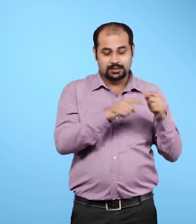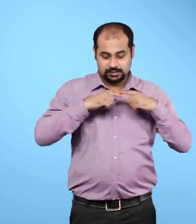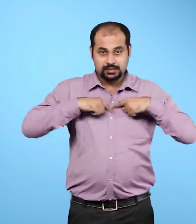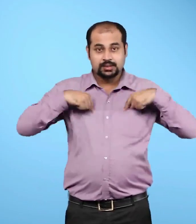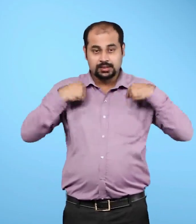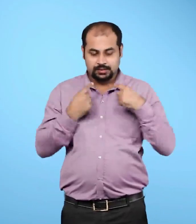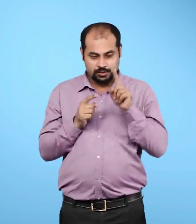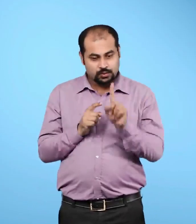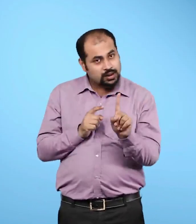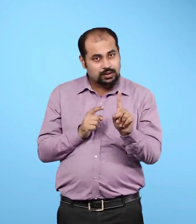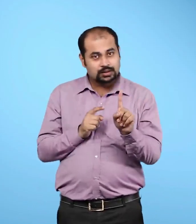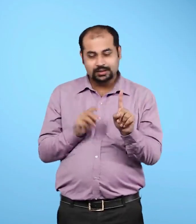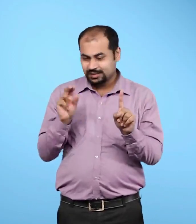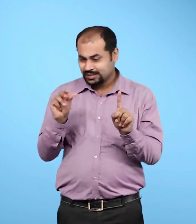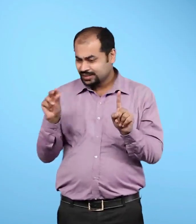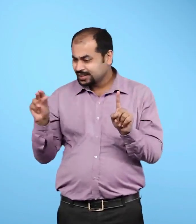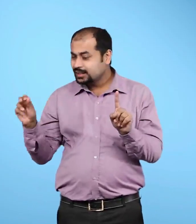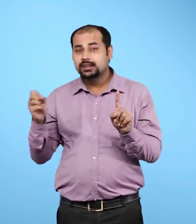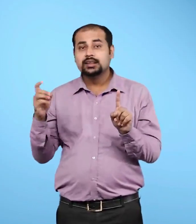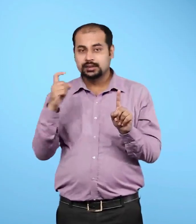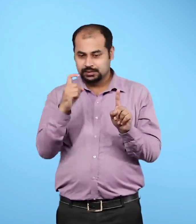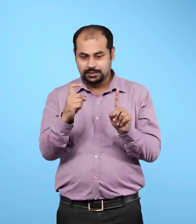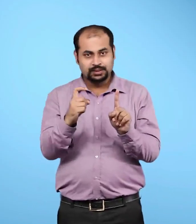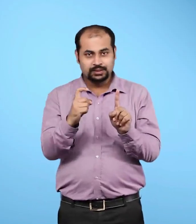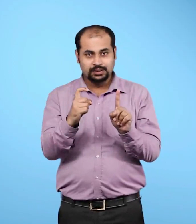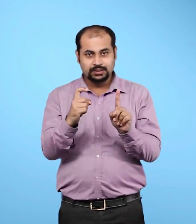1 necklace of 10 beads and 7 loose beads.